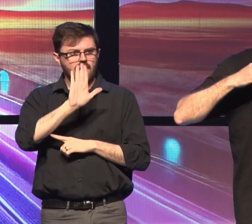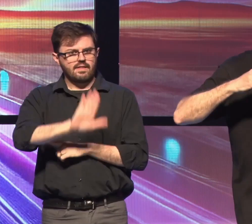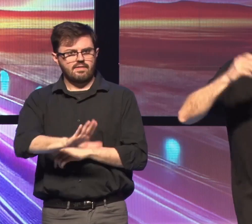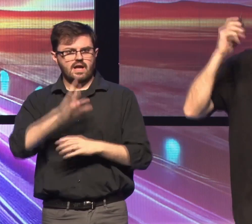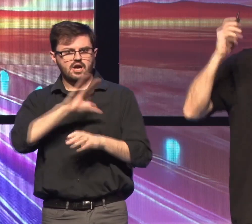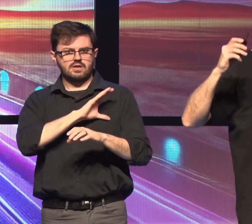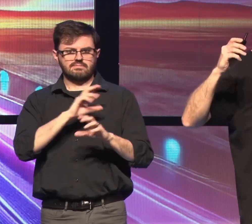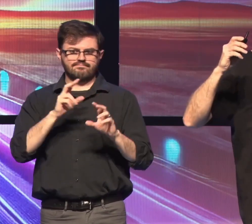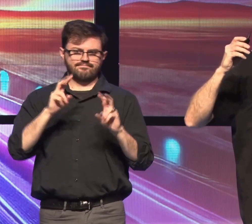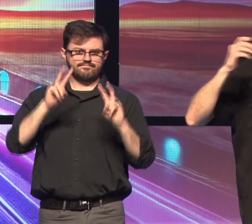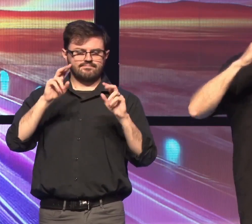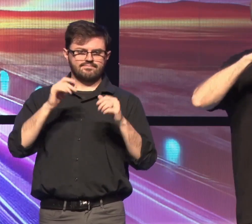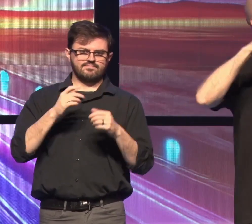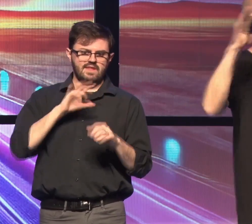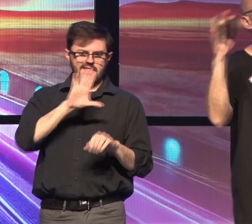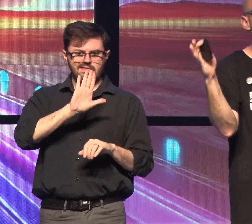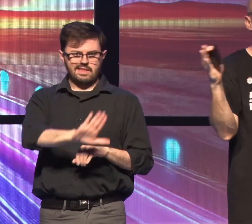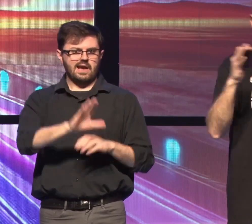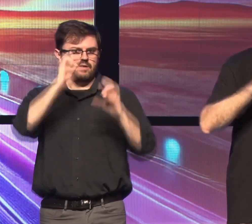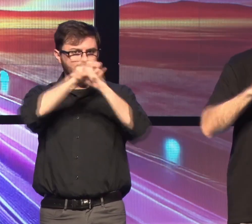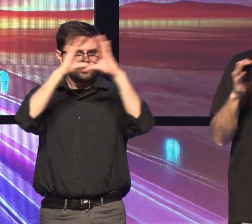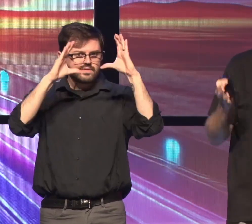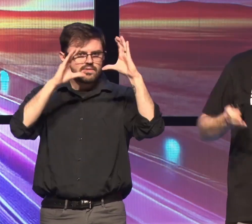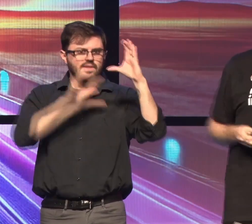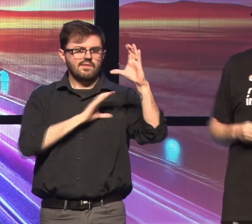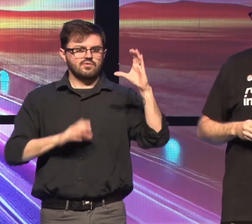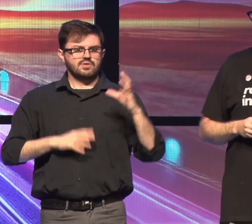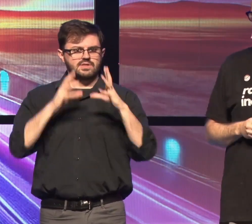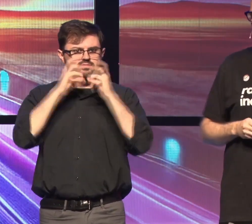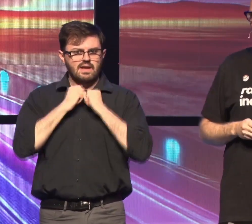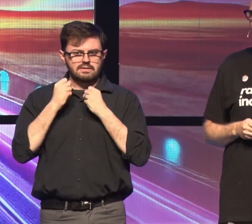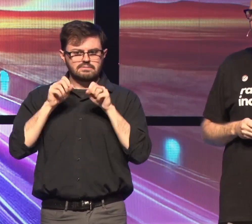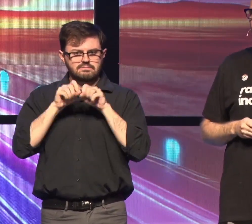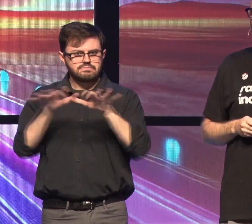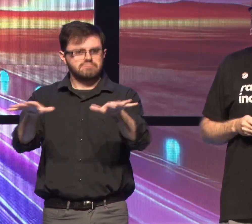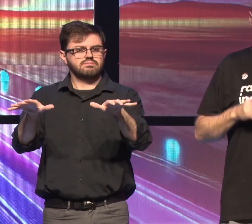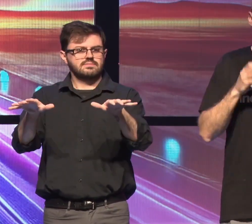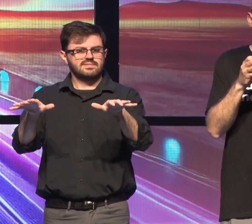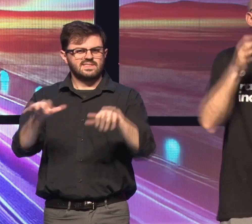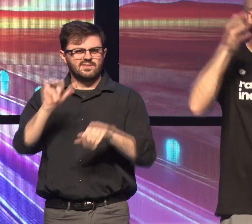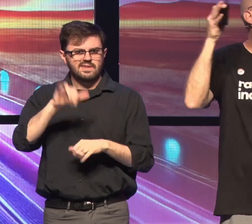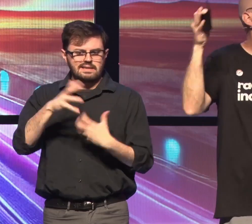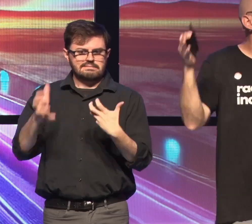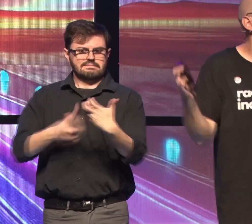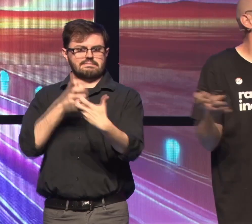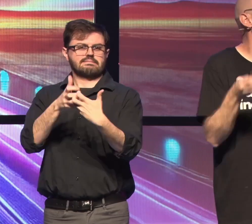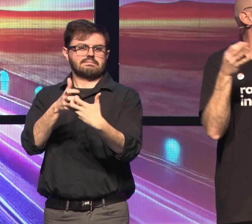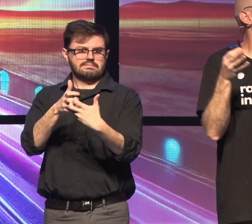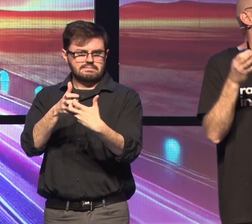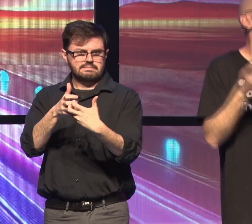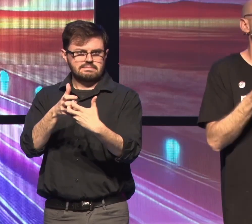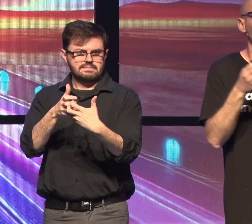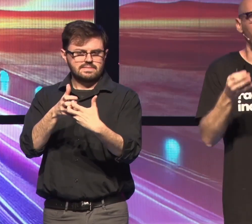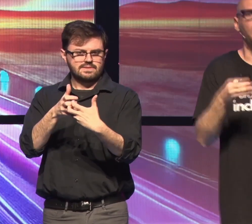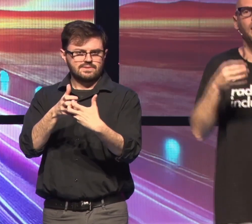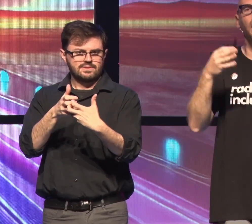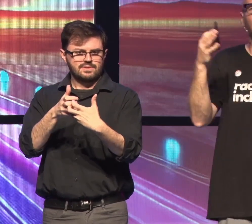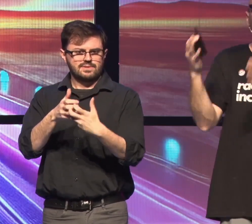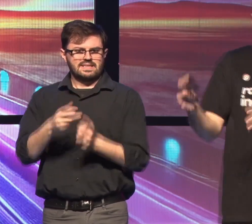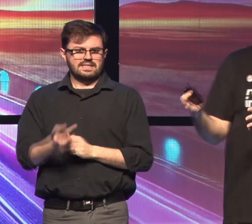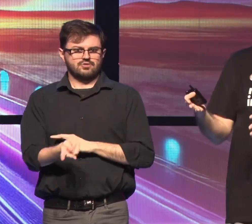can flourish. So there's an accommodation that takes place there. All right? So these are kind of modern ways in which people